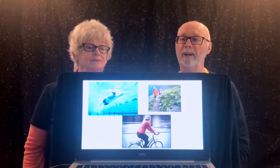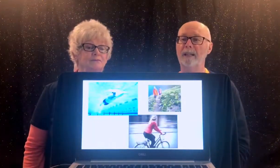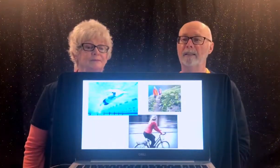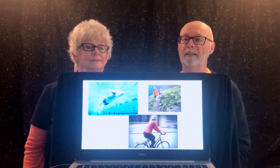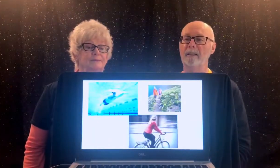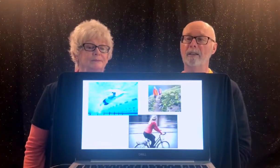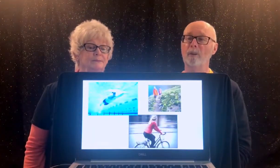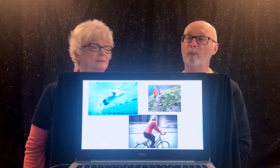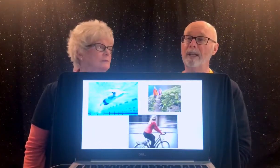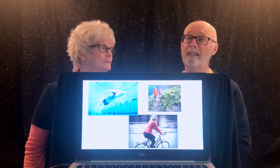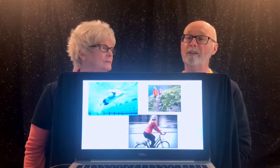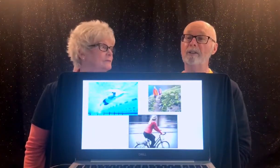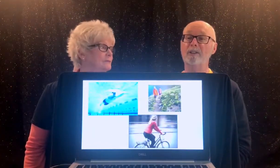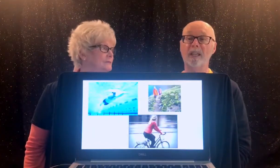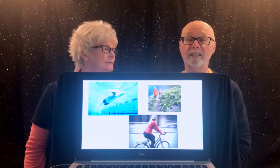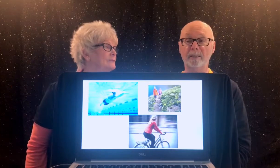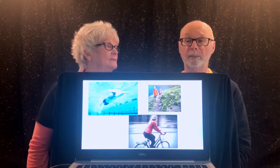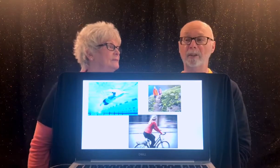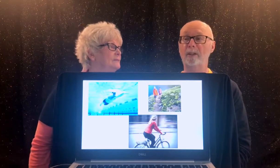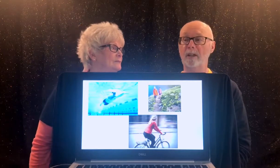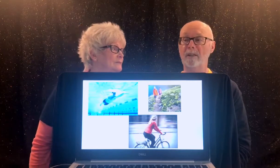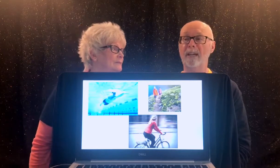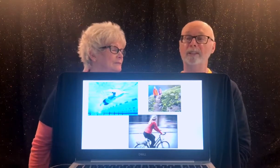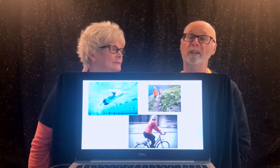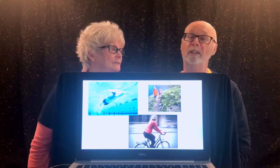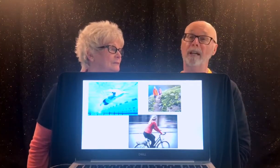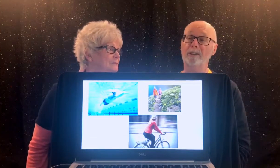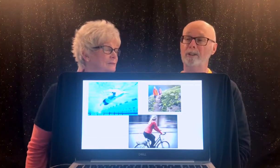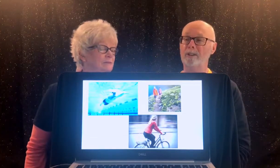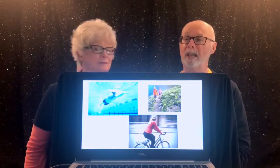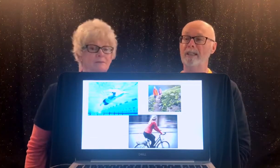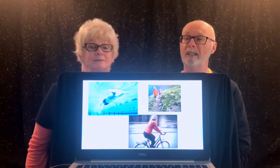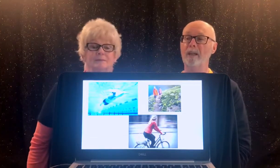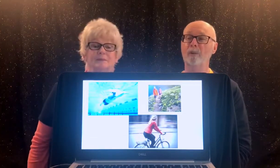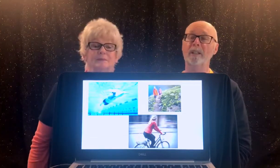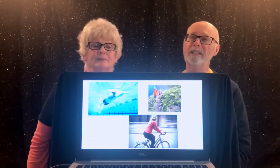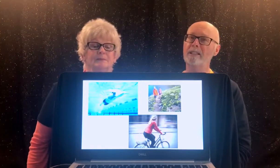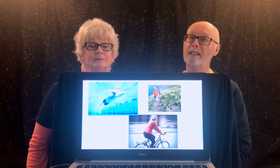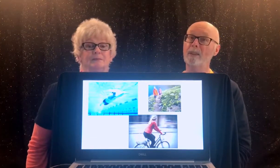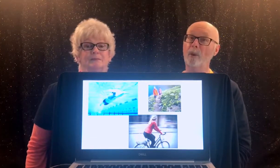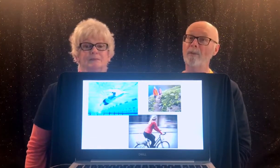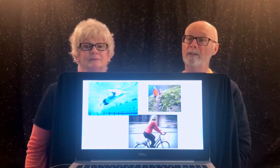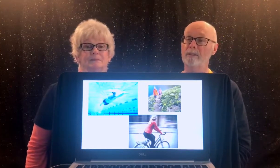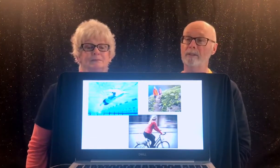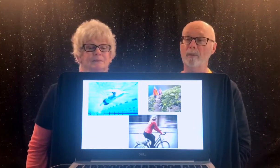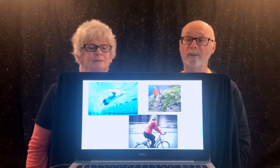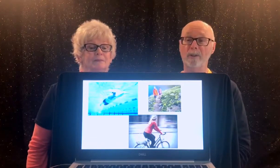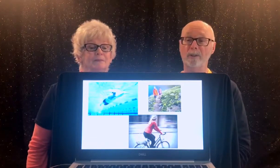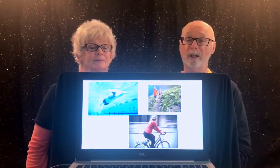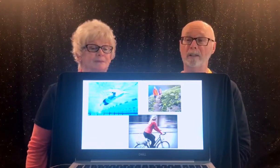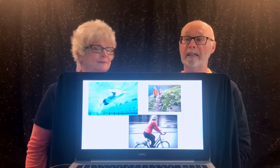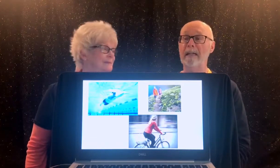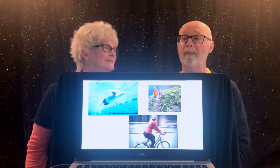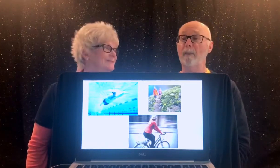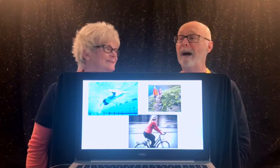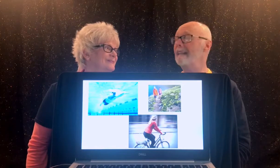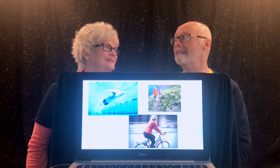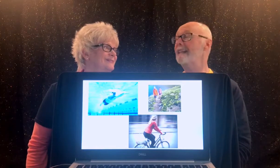riding. Regular, sensible cardiovascular exercise releases the endorphins. You know what those are? The body's